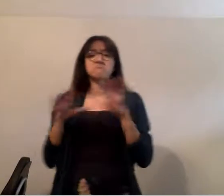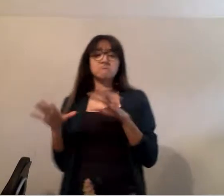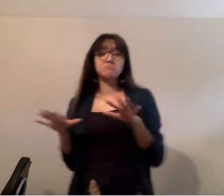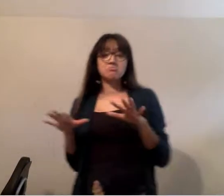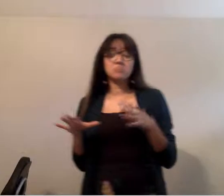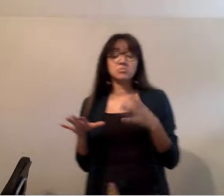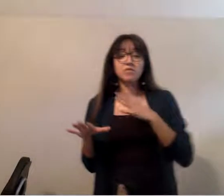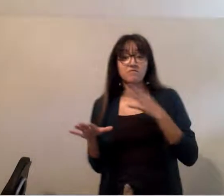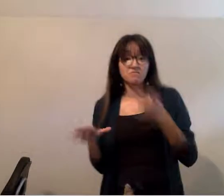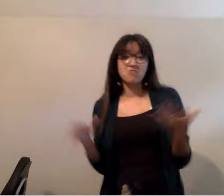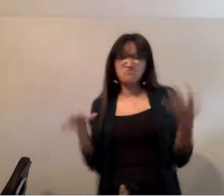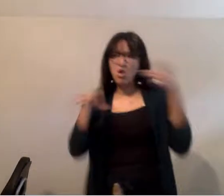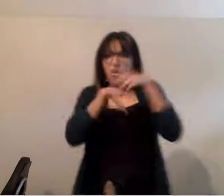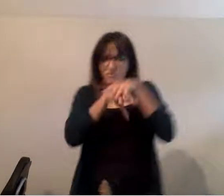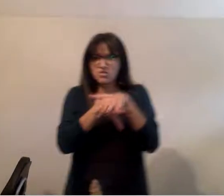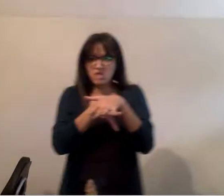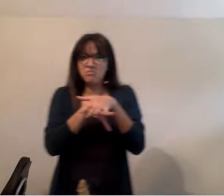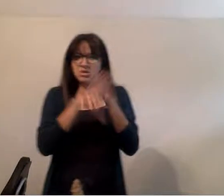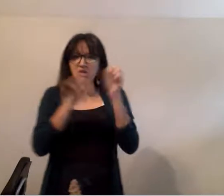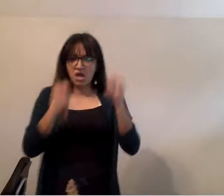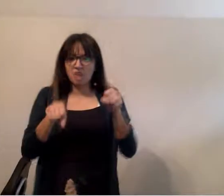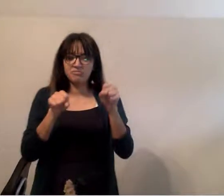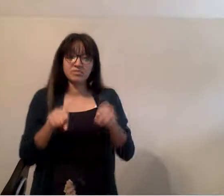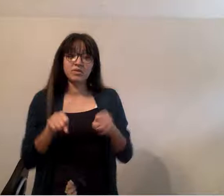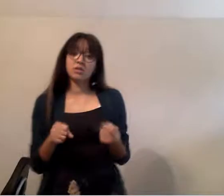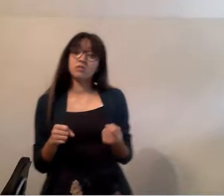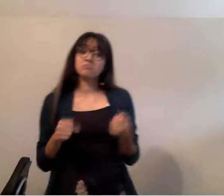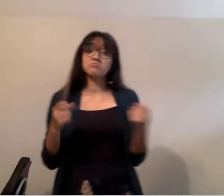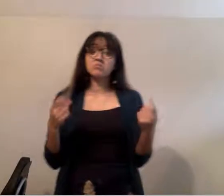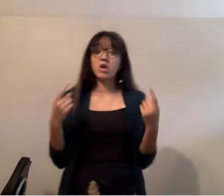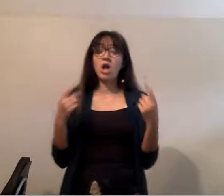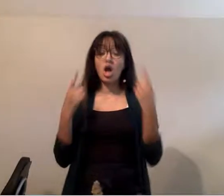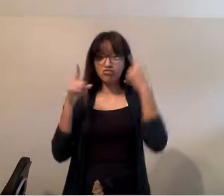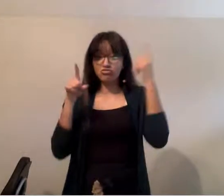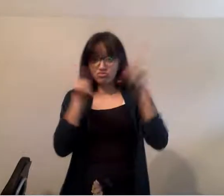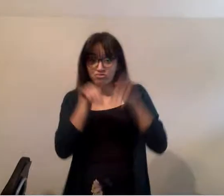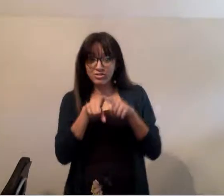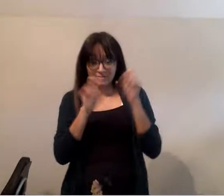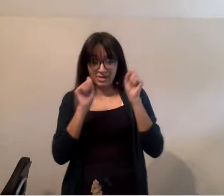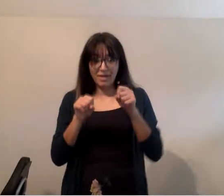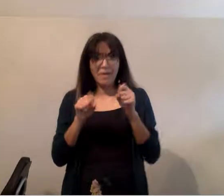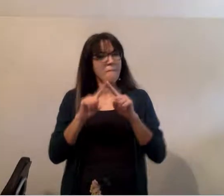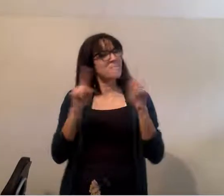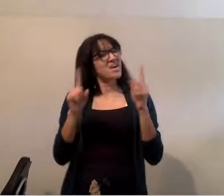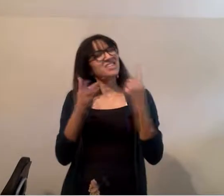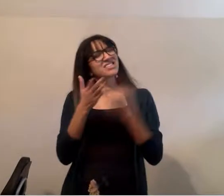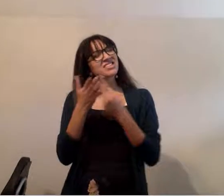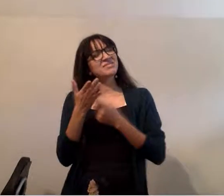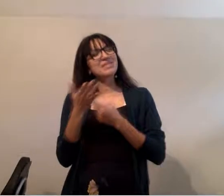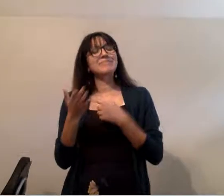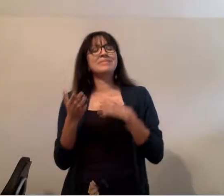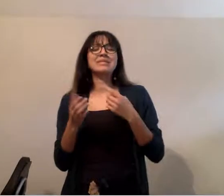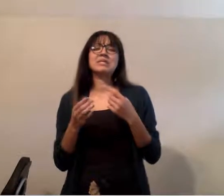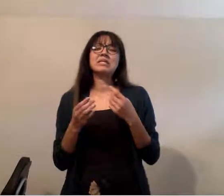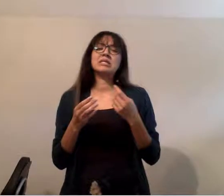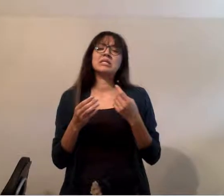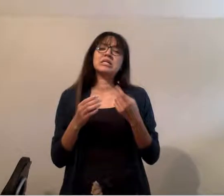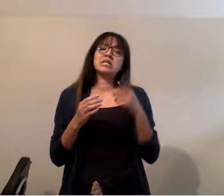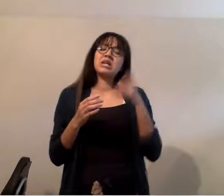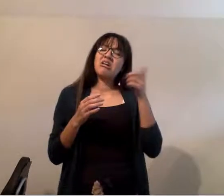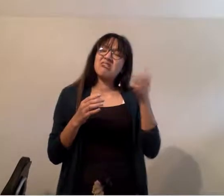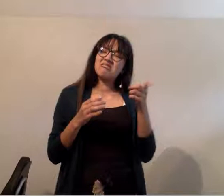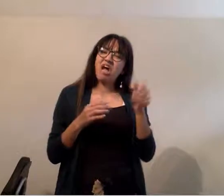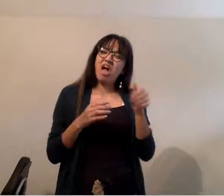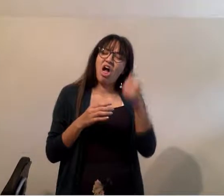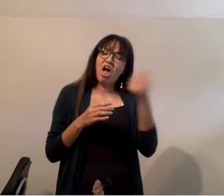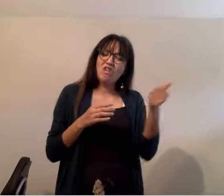there's an overlap. Sometimes they agree. But other times, it makes much more sense to be doing things that are